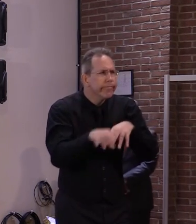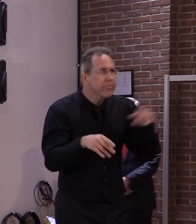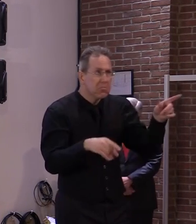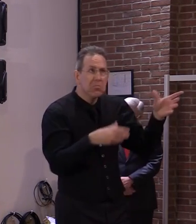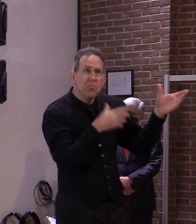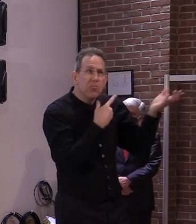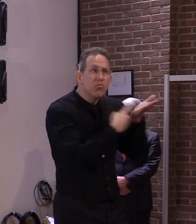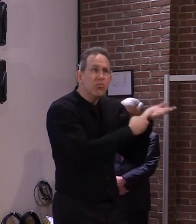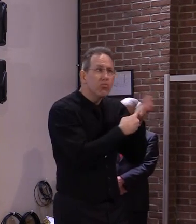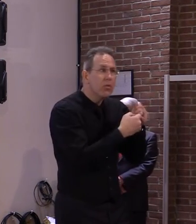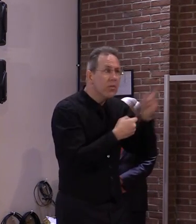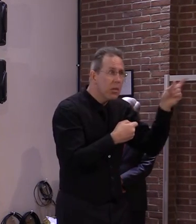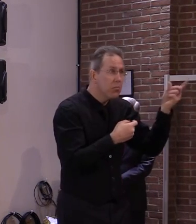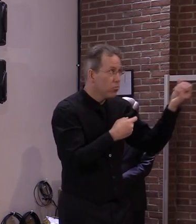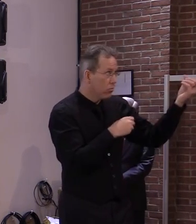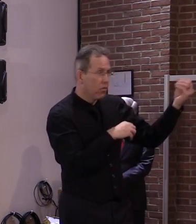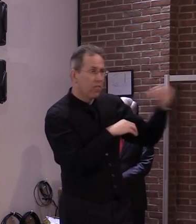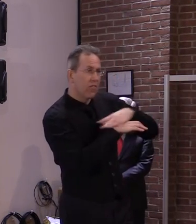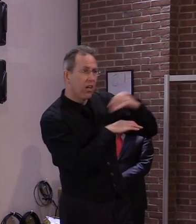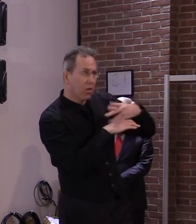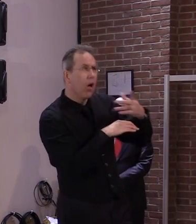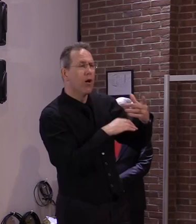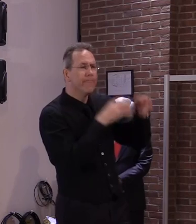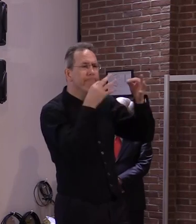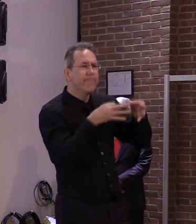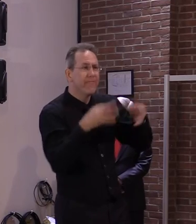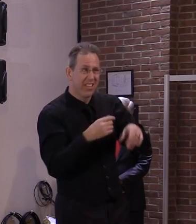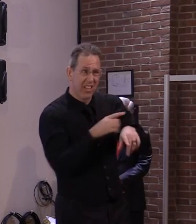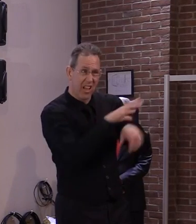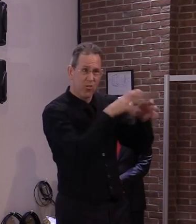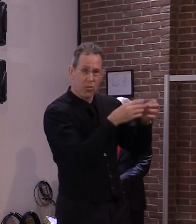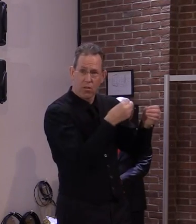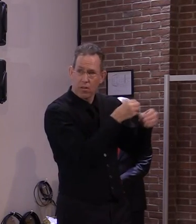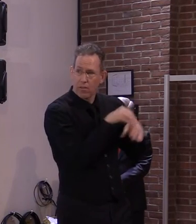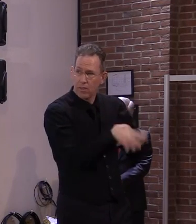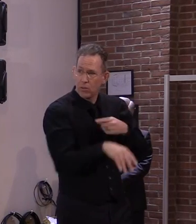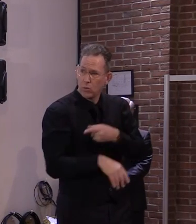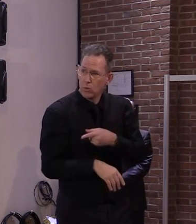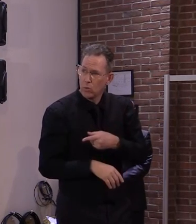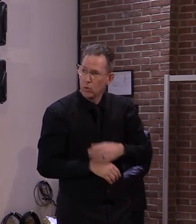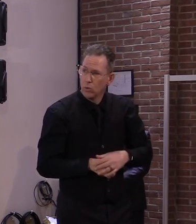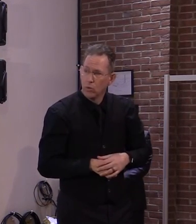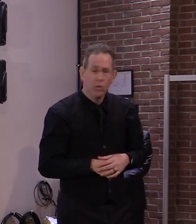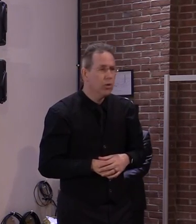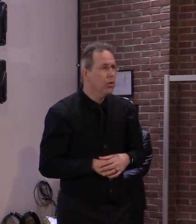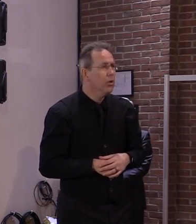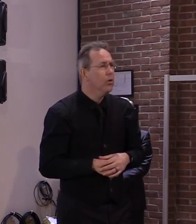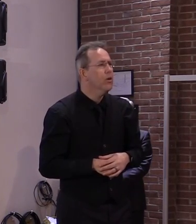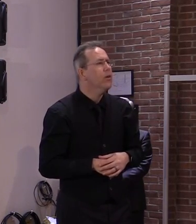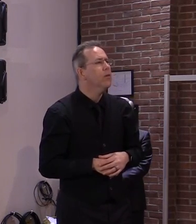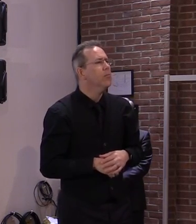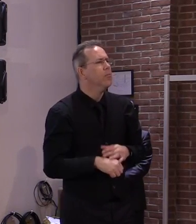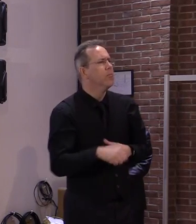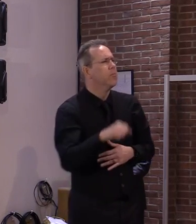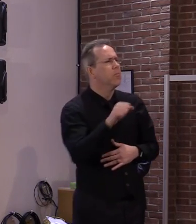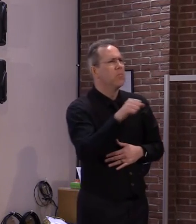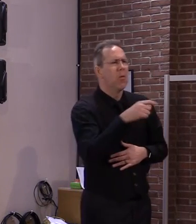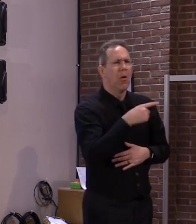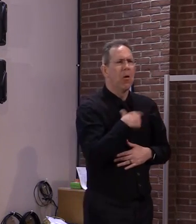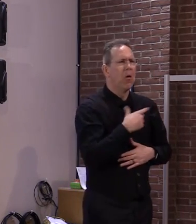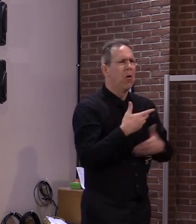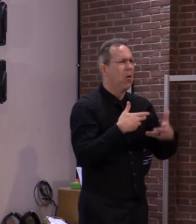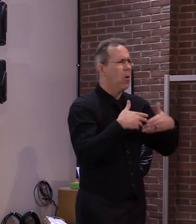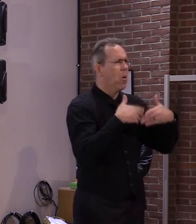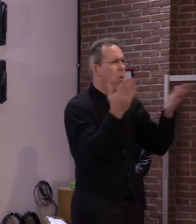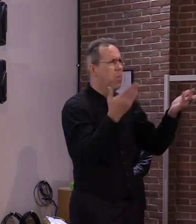Basically, kind of, what's the status of the panel and those recommendations? Yeah, I would just say broadly, we're contemplating all recommendations at this point. We haven't come